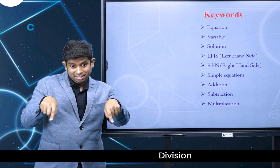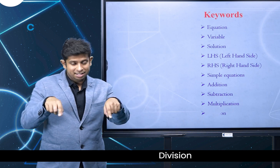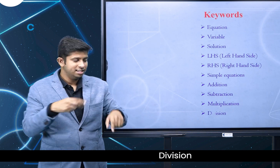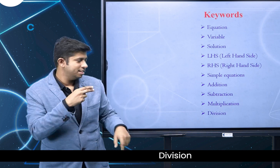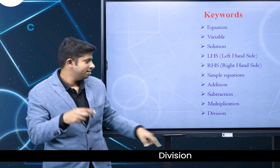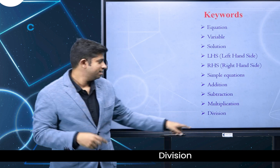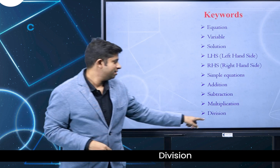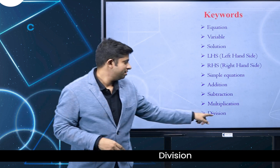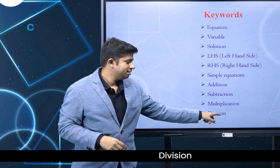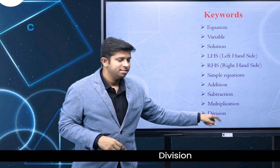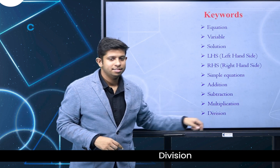division.